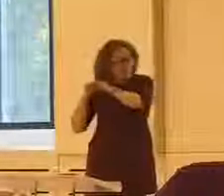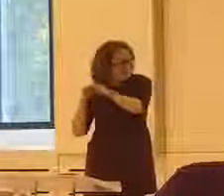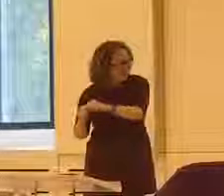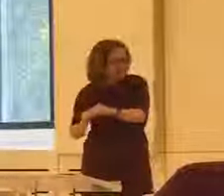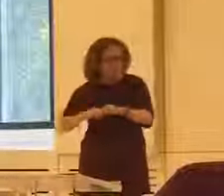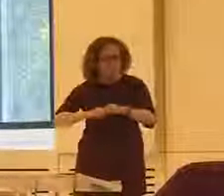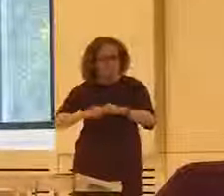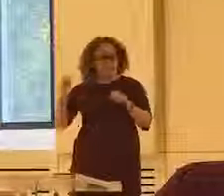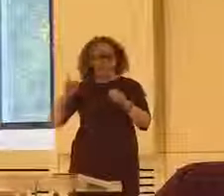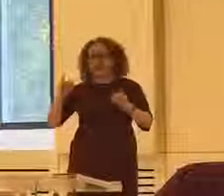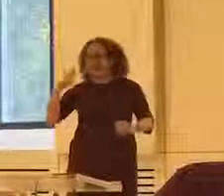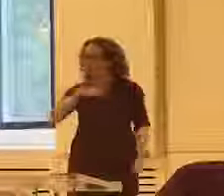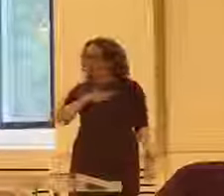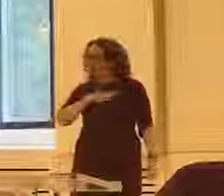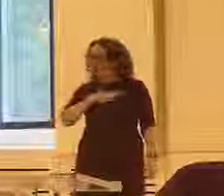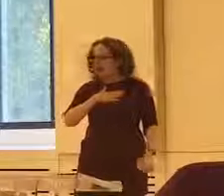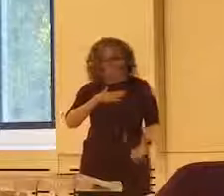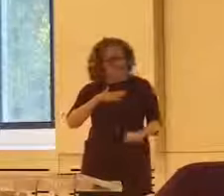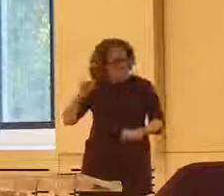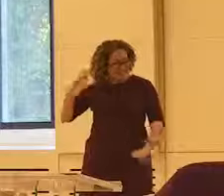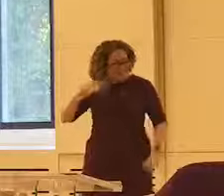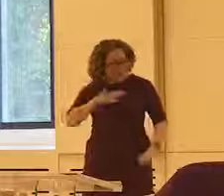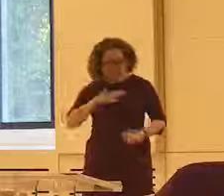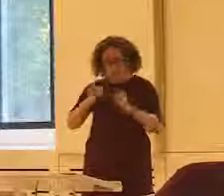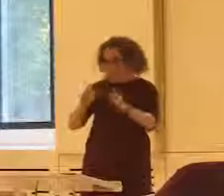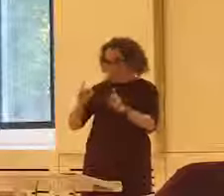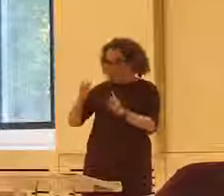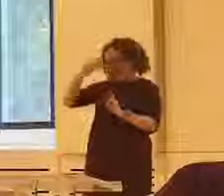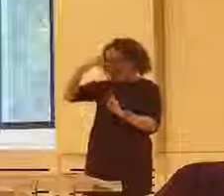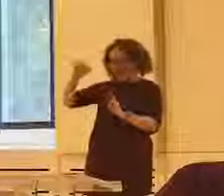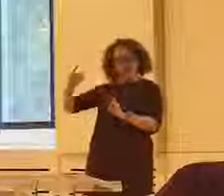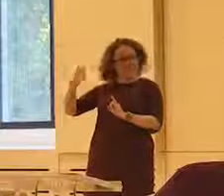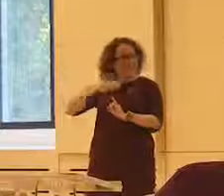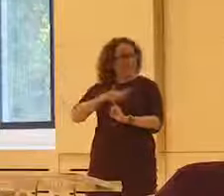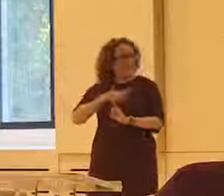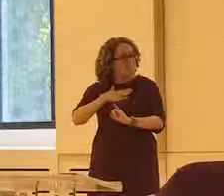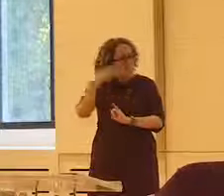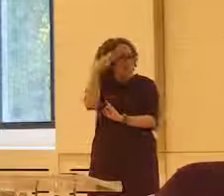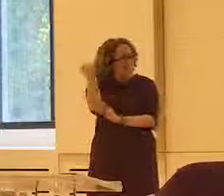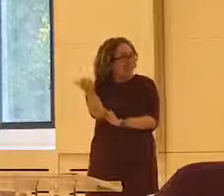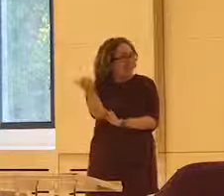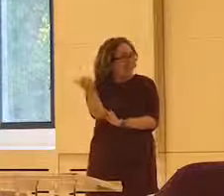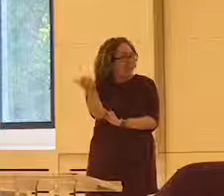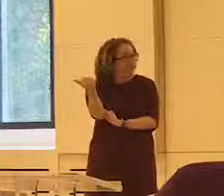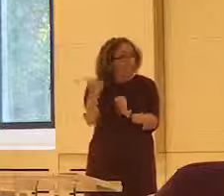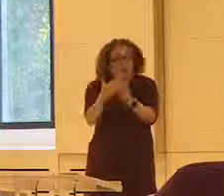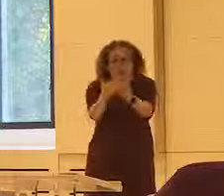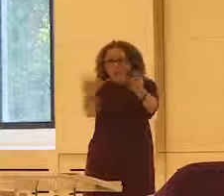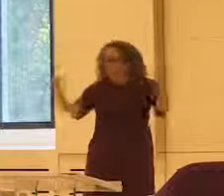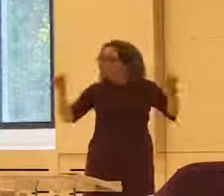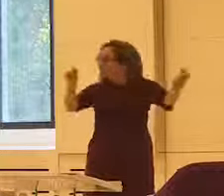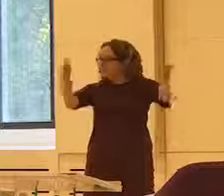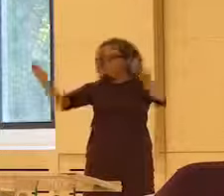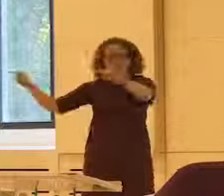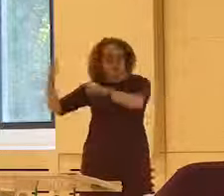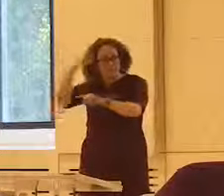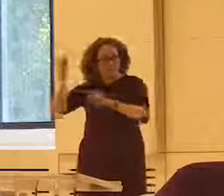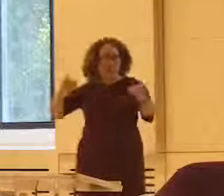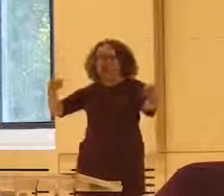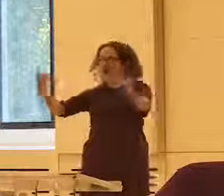In Sign Health, we're committed to the stigma, the labelling that is out there for